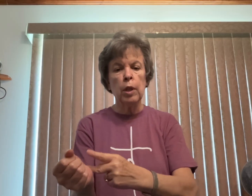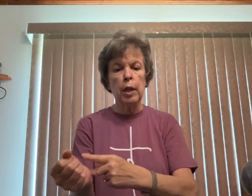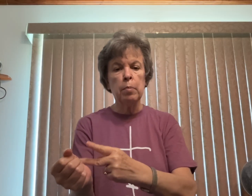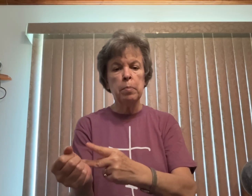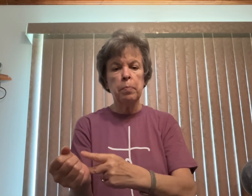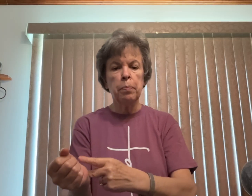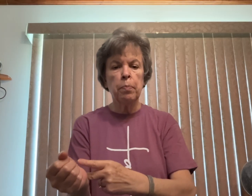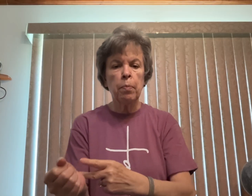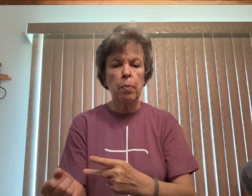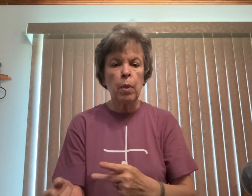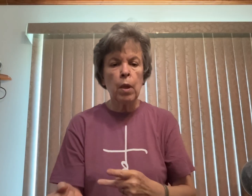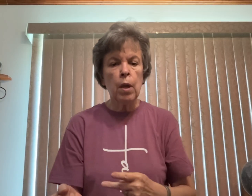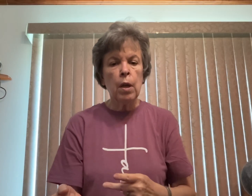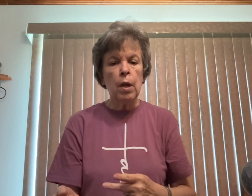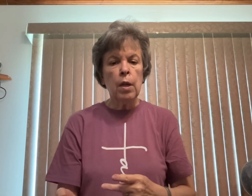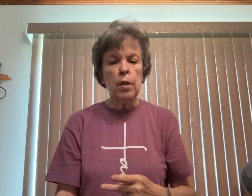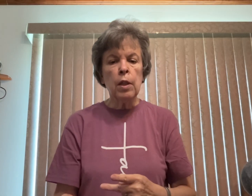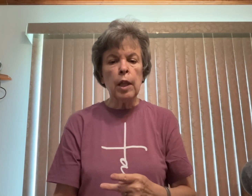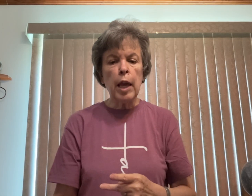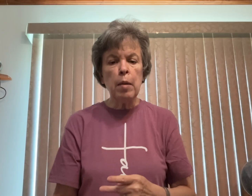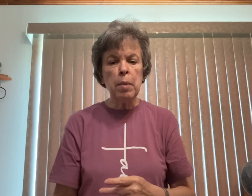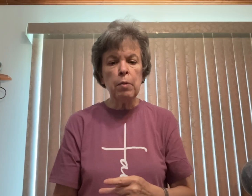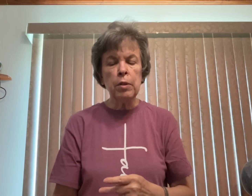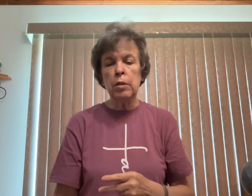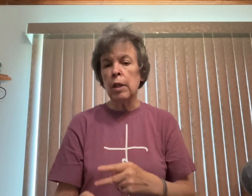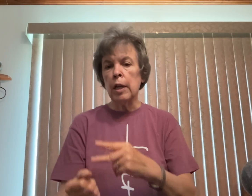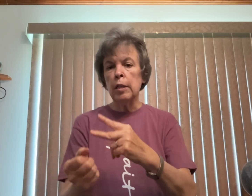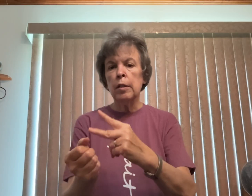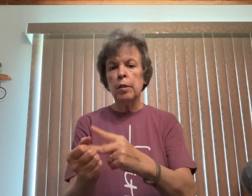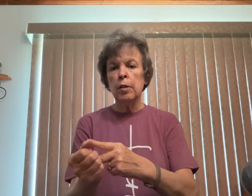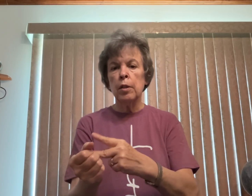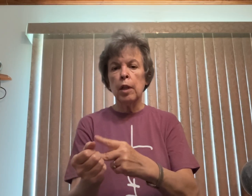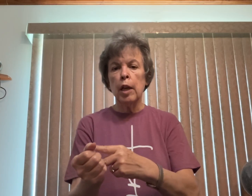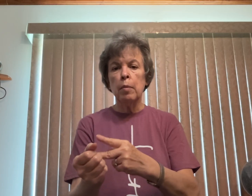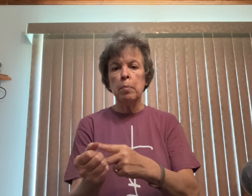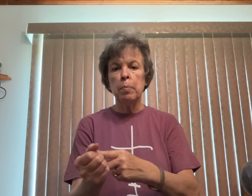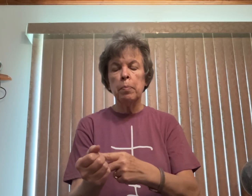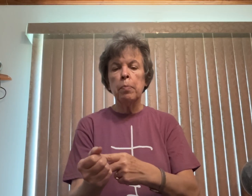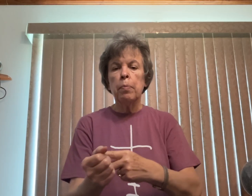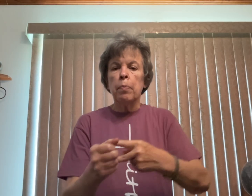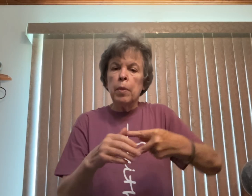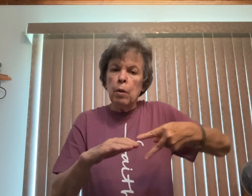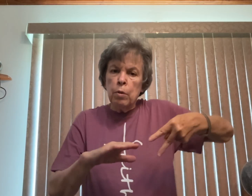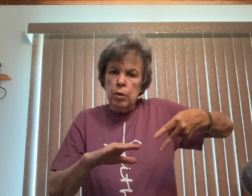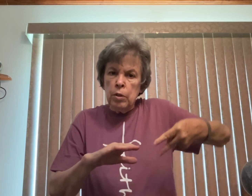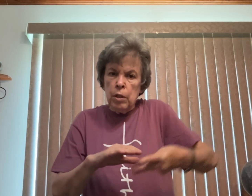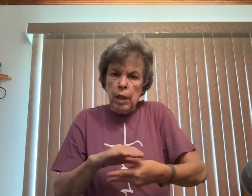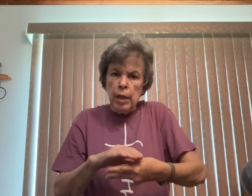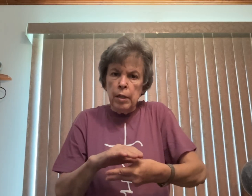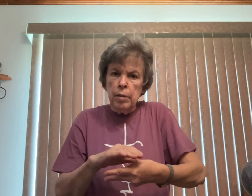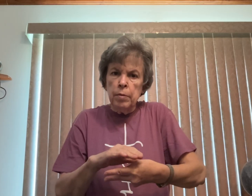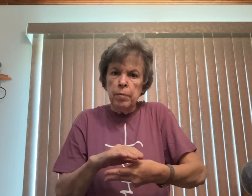lamb. The Lamb that was slain. The Lamb that was slain.